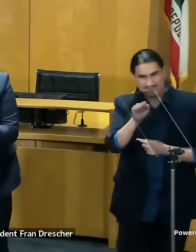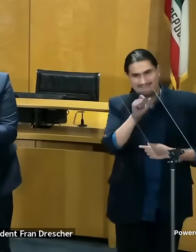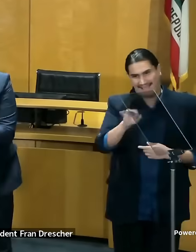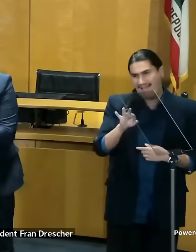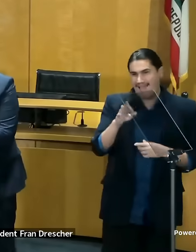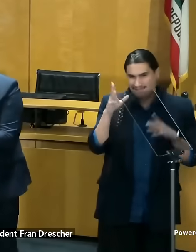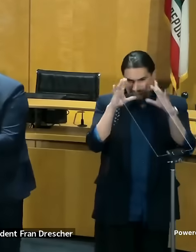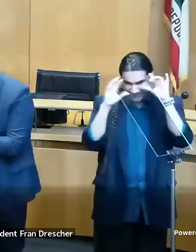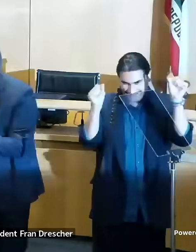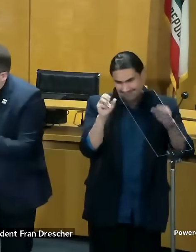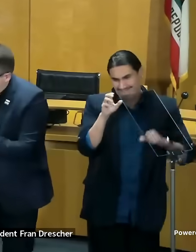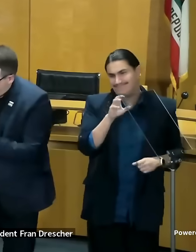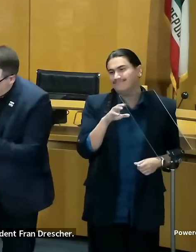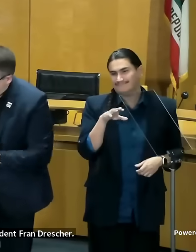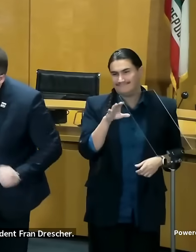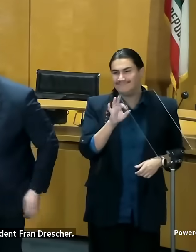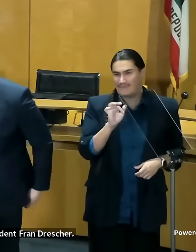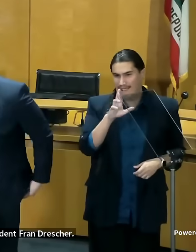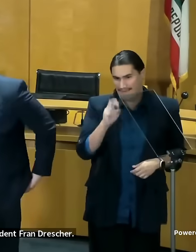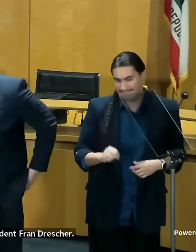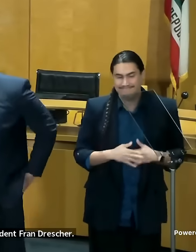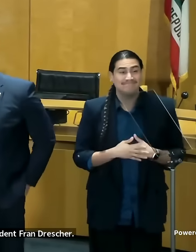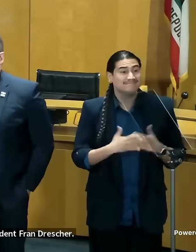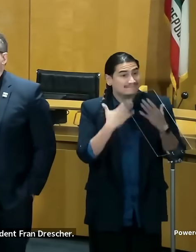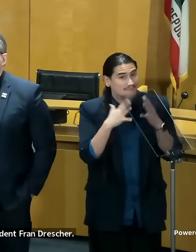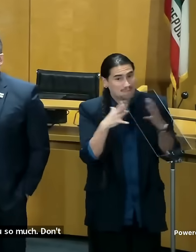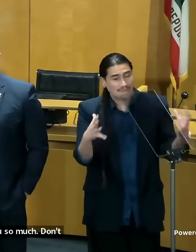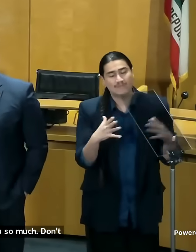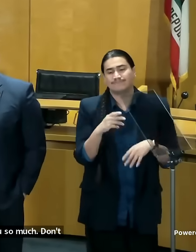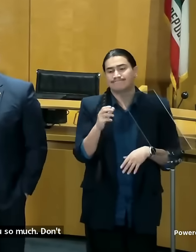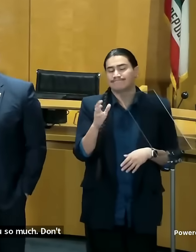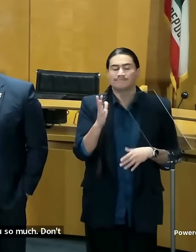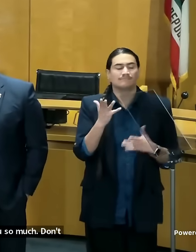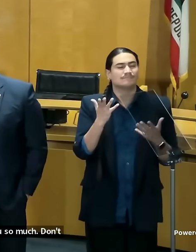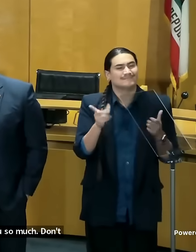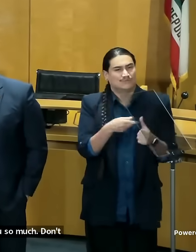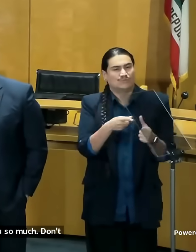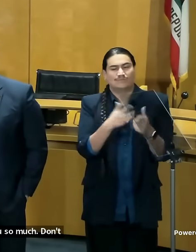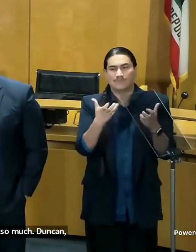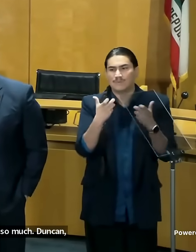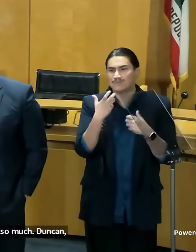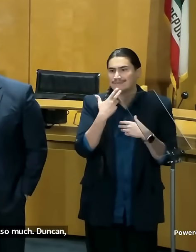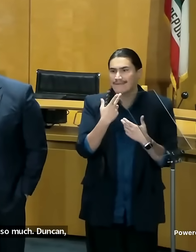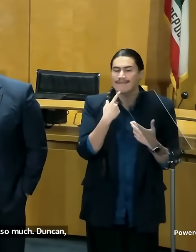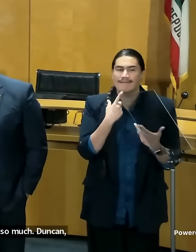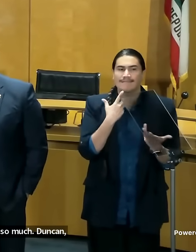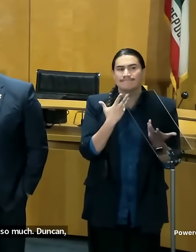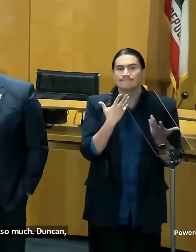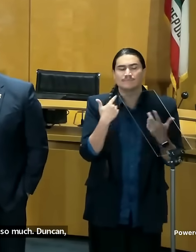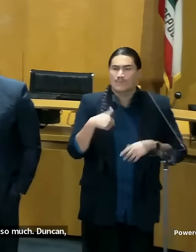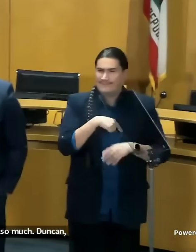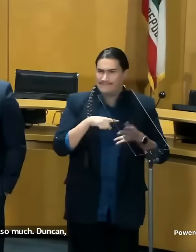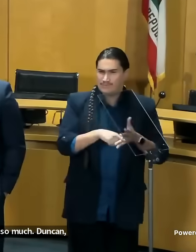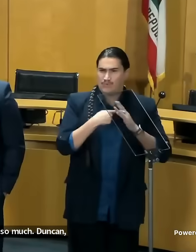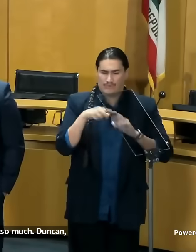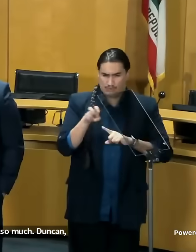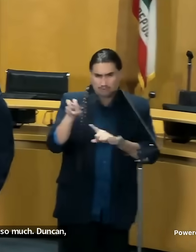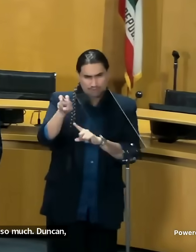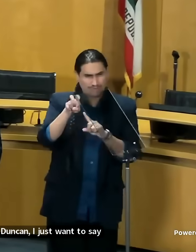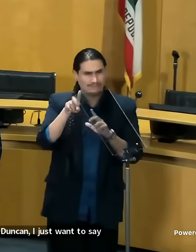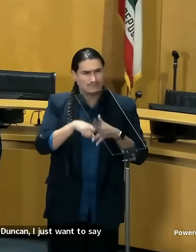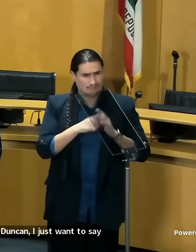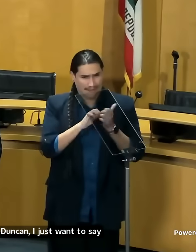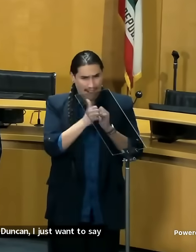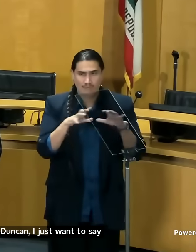you so much. Duncan, I just want to say that we started this journey